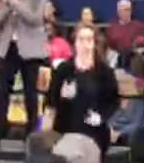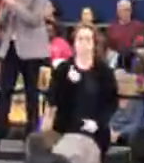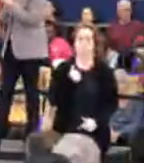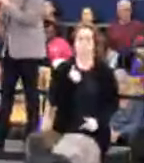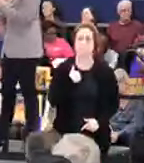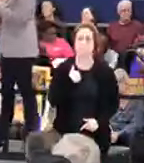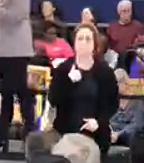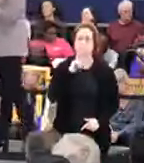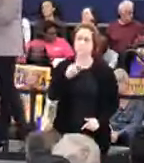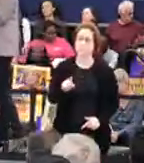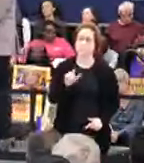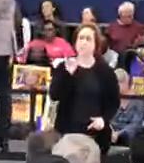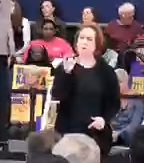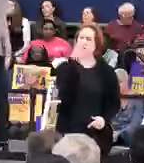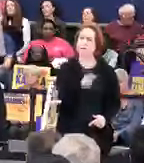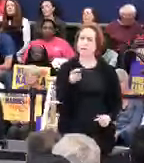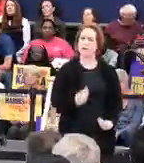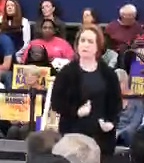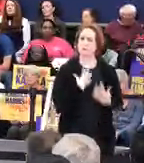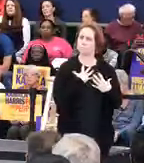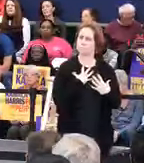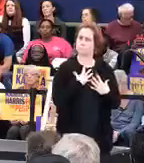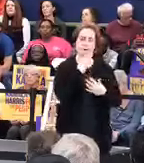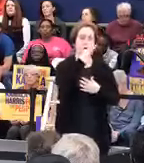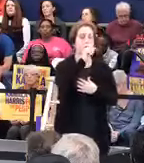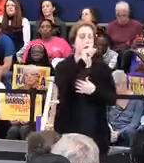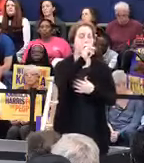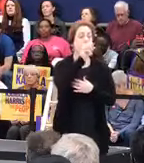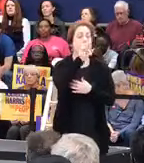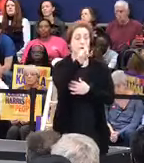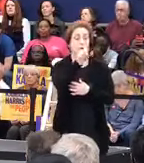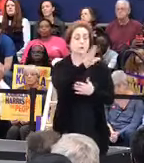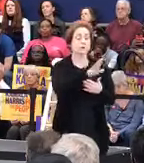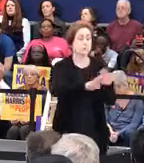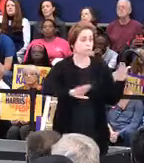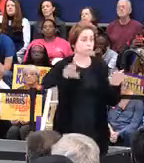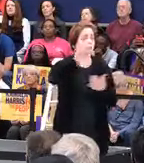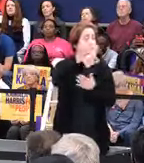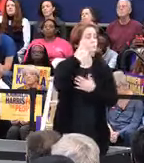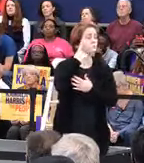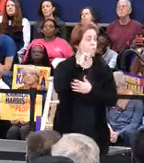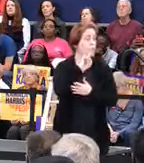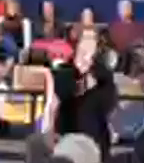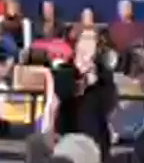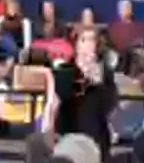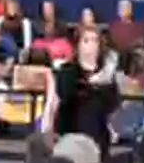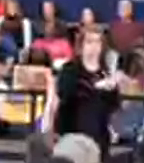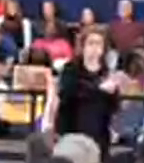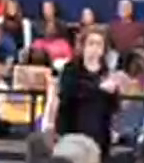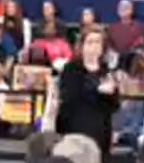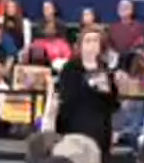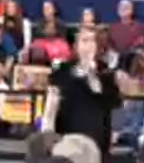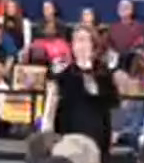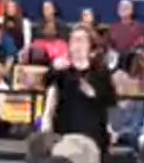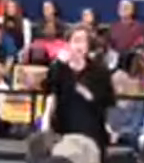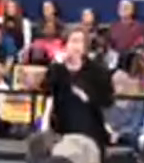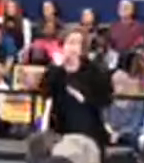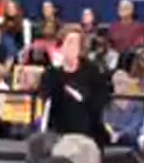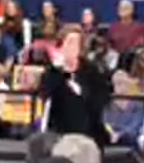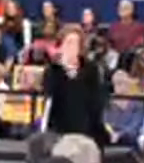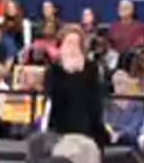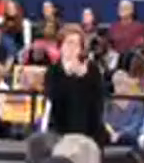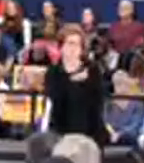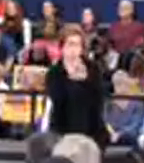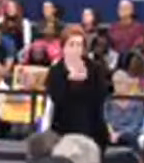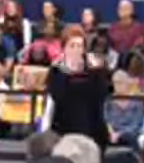just inspired by them. And as Jaleel told you, I went to Howard University for undergrad. I went back home to California for law school. And after